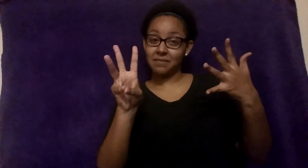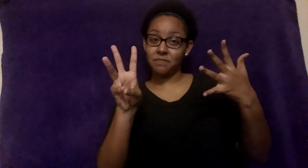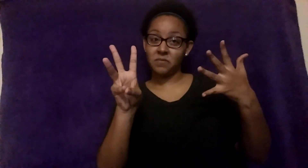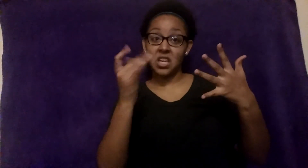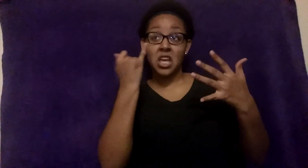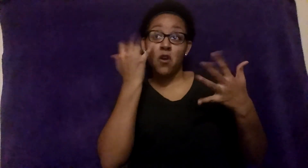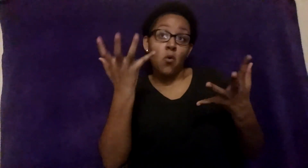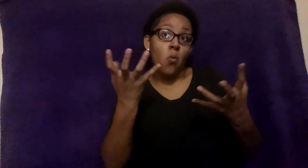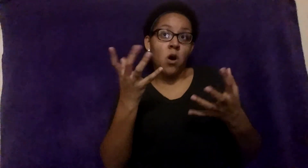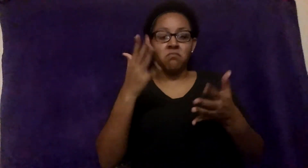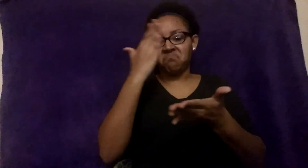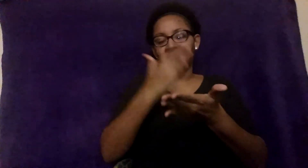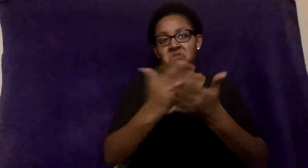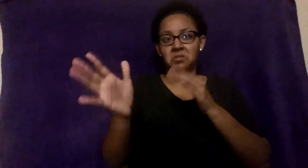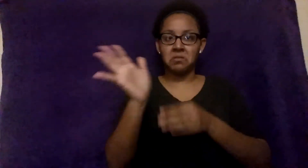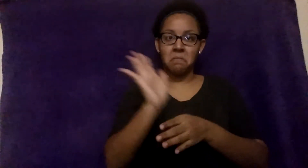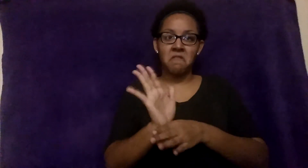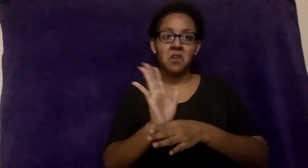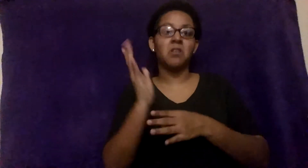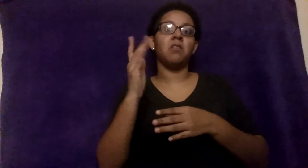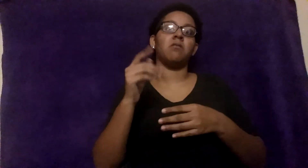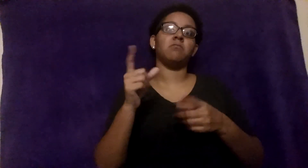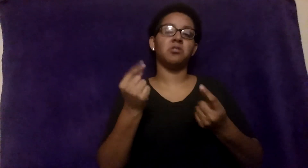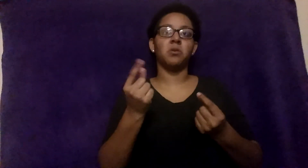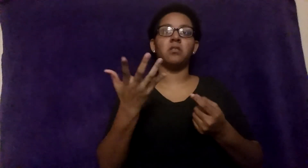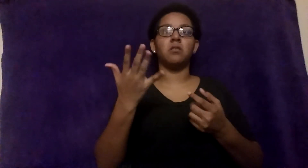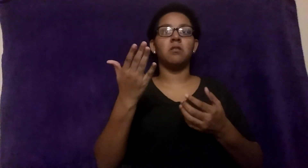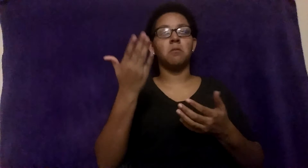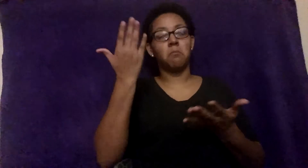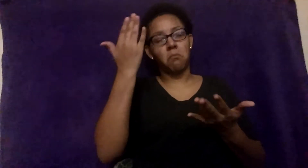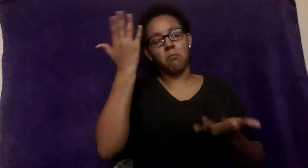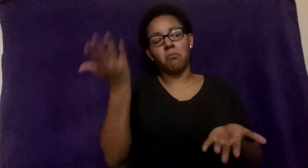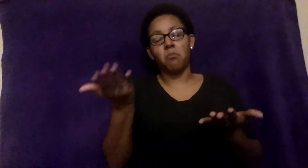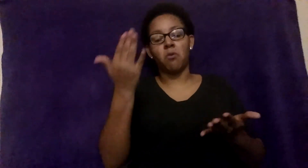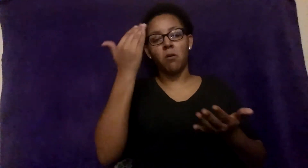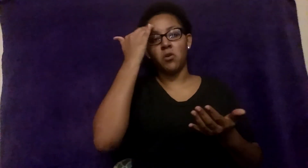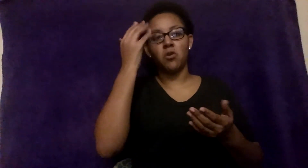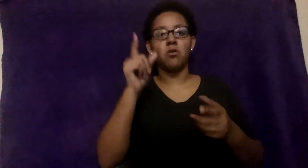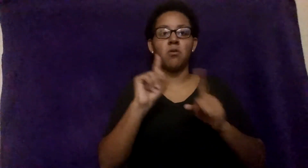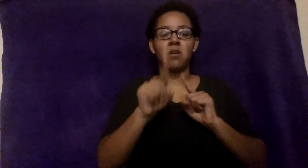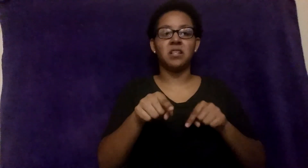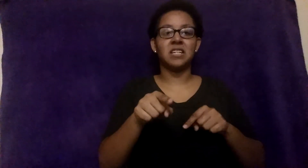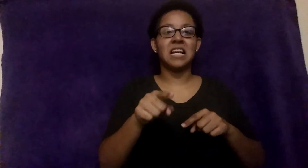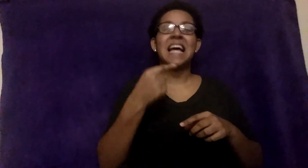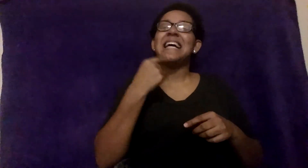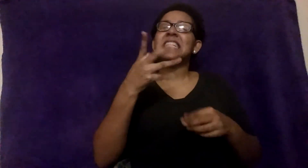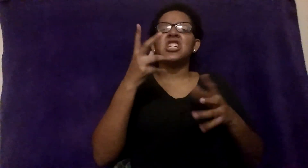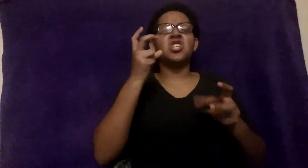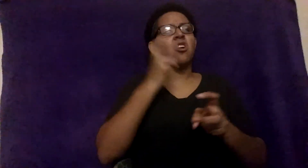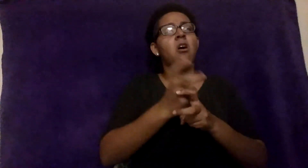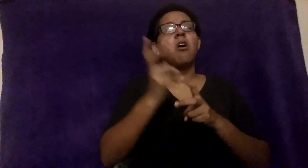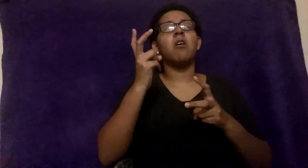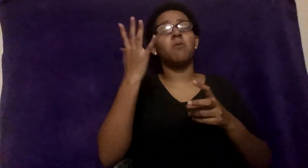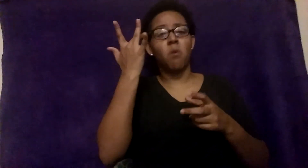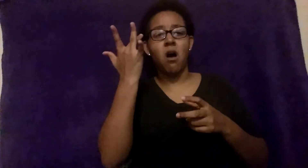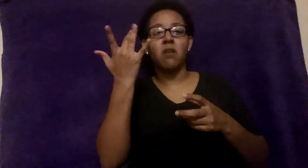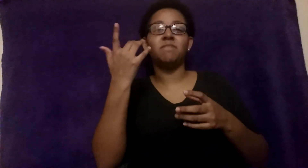pause the video and try this. You might already know the answer. And the reason why I say this is a hard problem is because the answer has more numbers